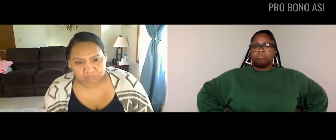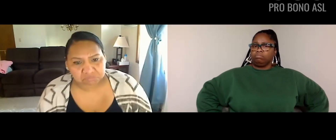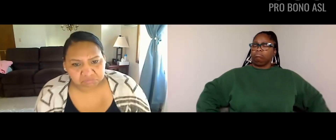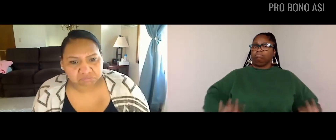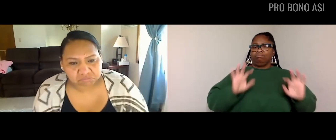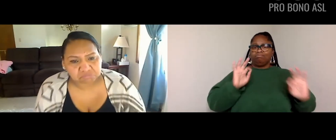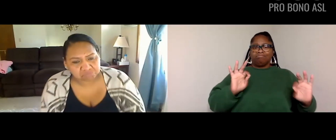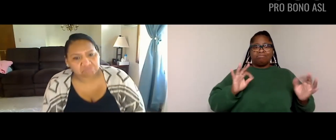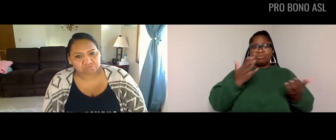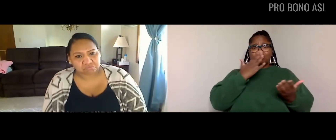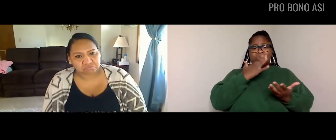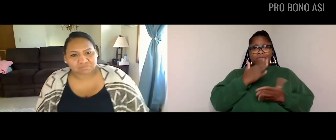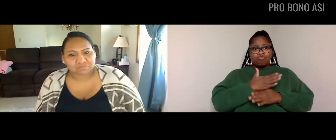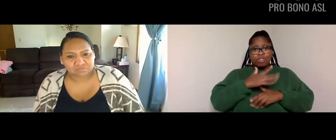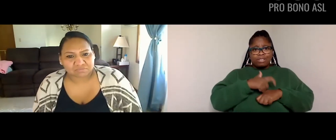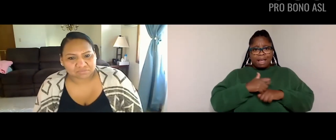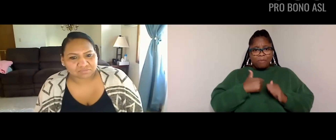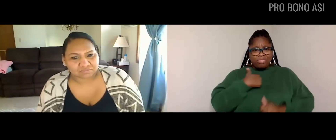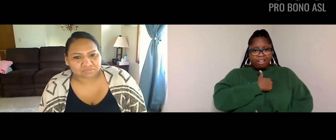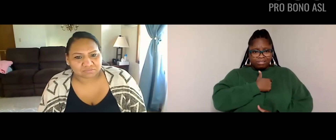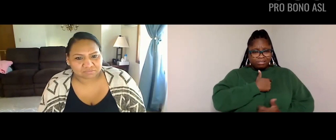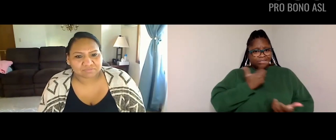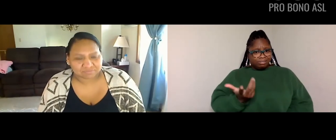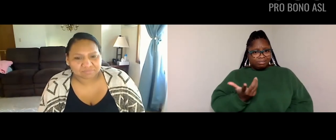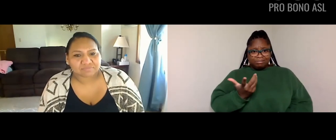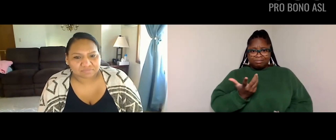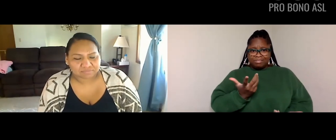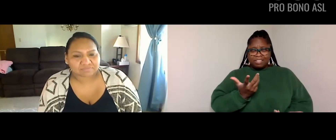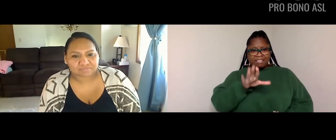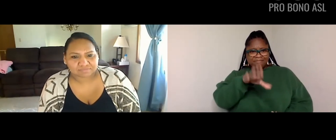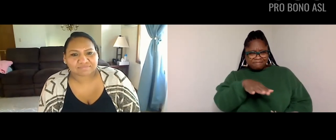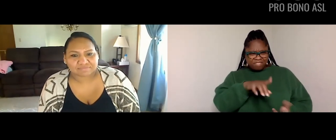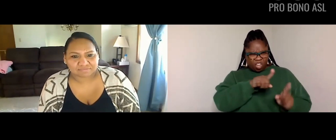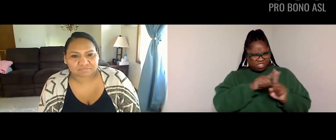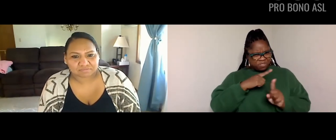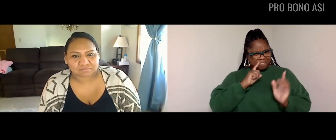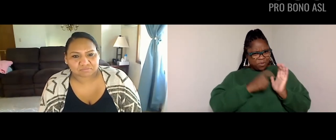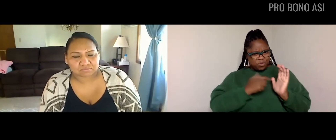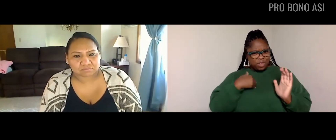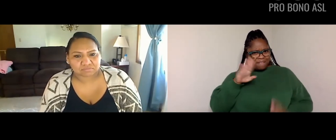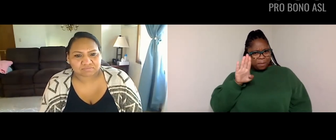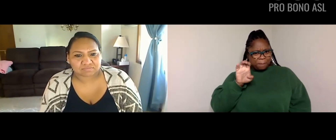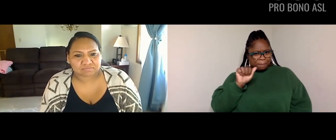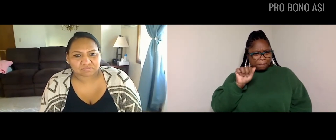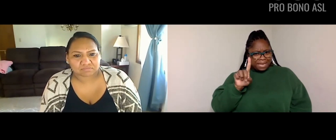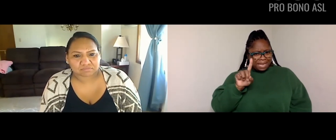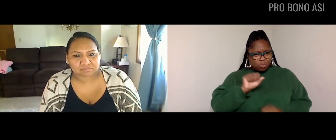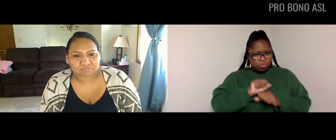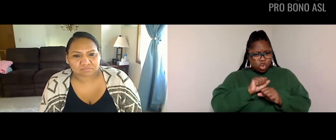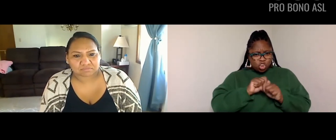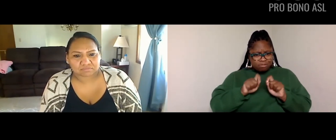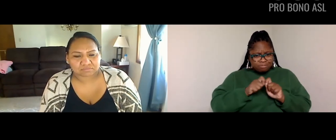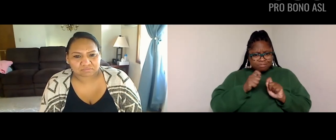talking with the Indigenous peoples in your area. Perfect. Well, thank you for sharing some of your day with